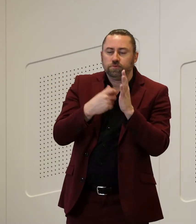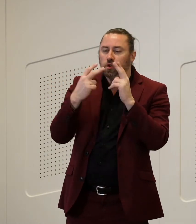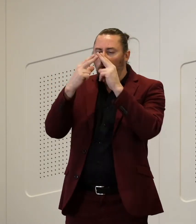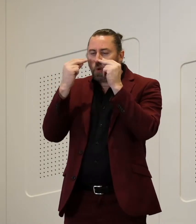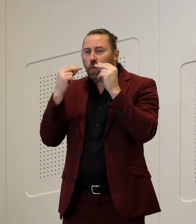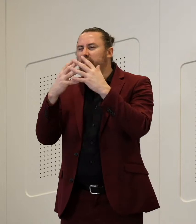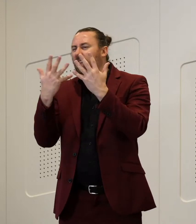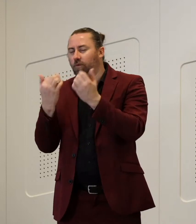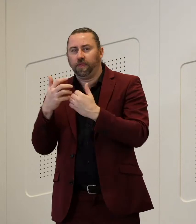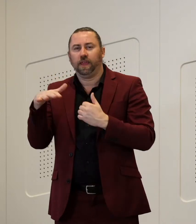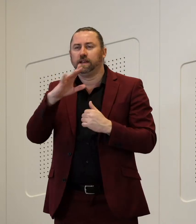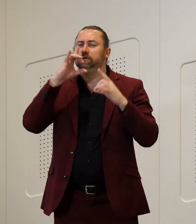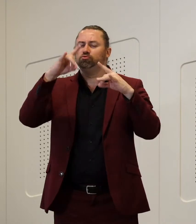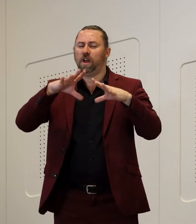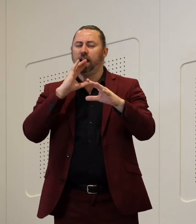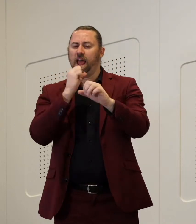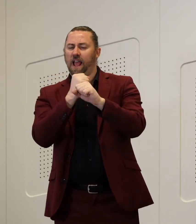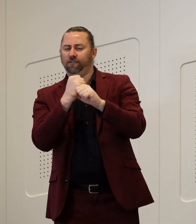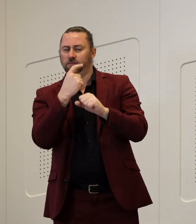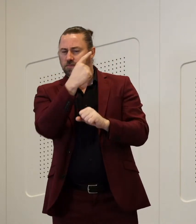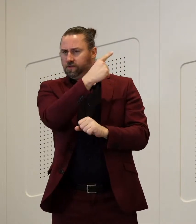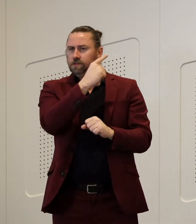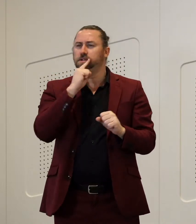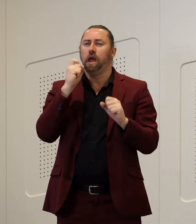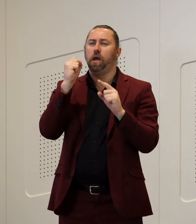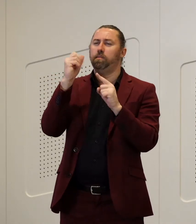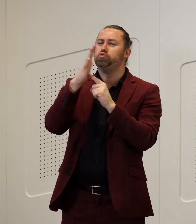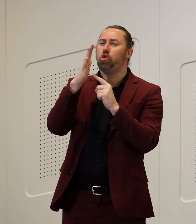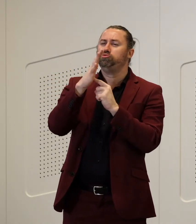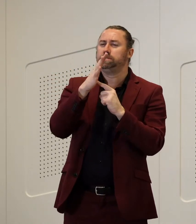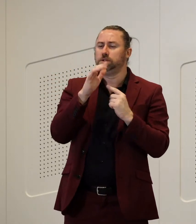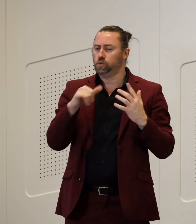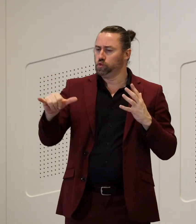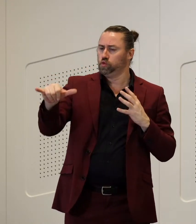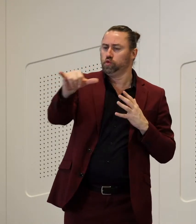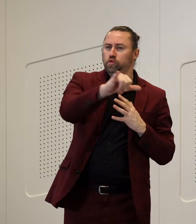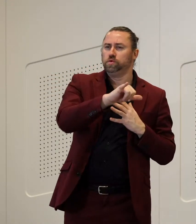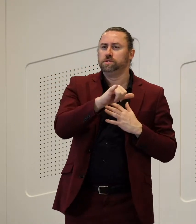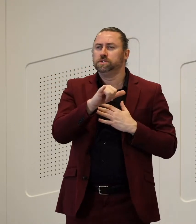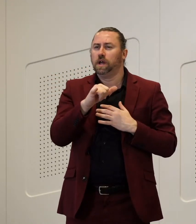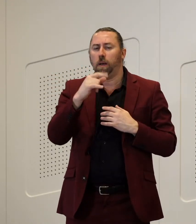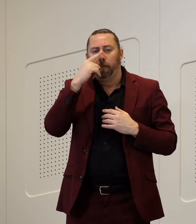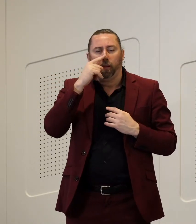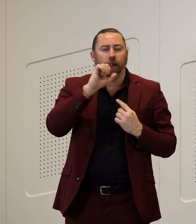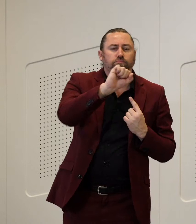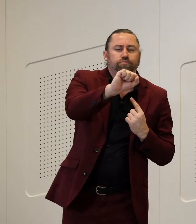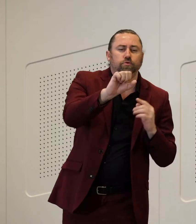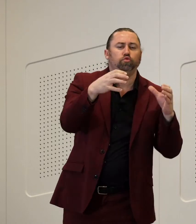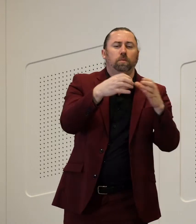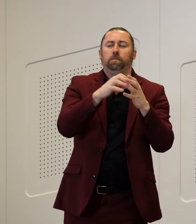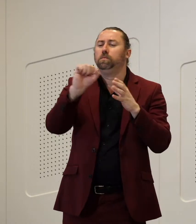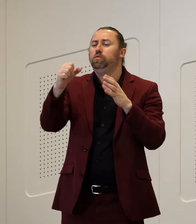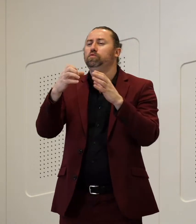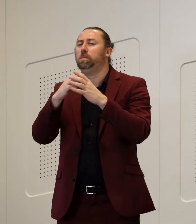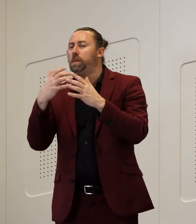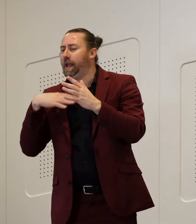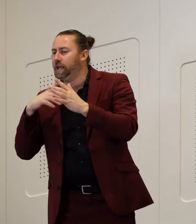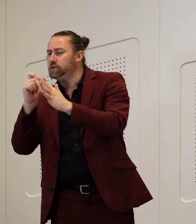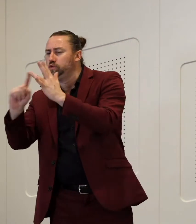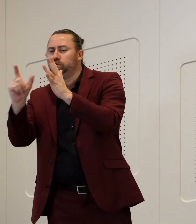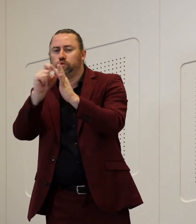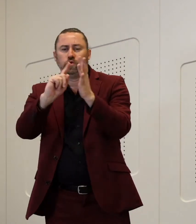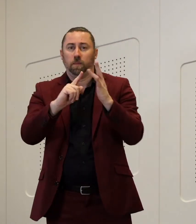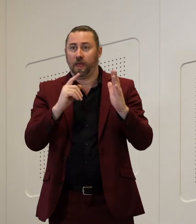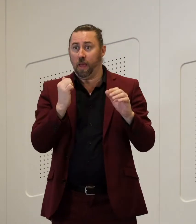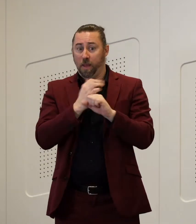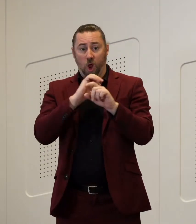seen that the Commonwealth keeps talking about new priority groups. The reality is it doesn't matter how many people we prioritise, we still don't